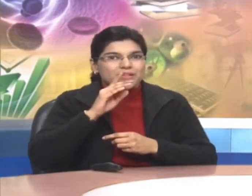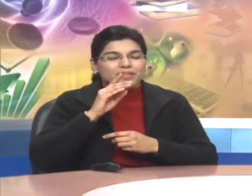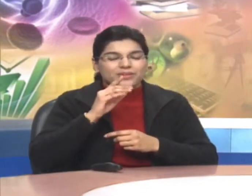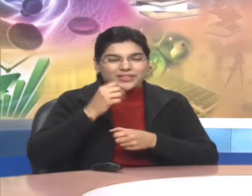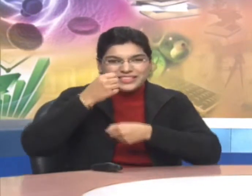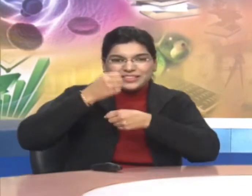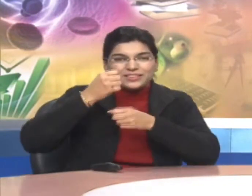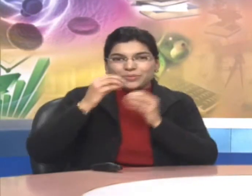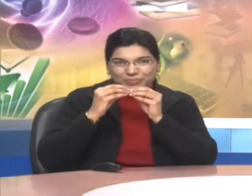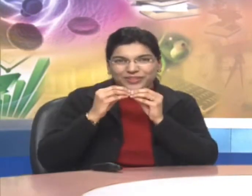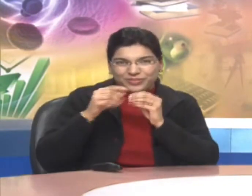relief watchman.